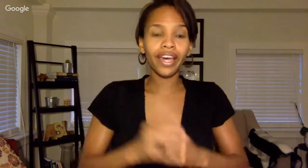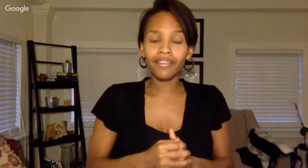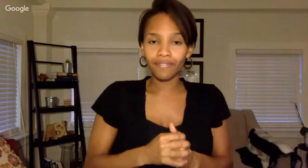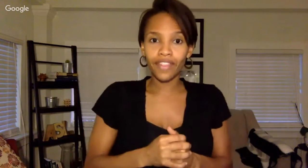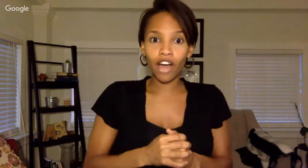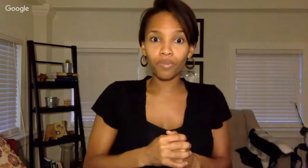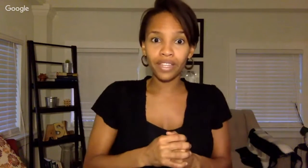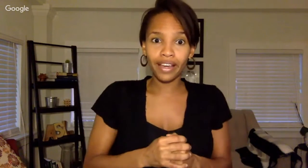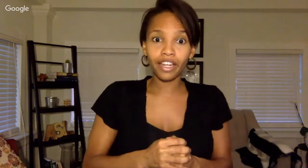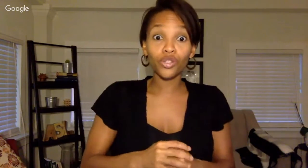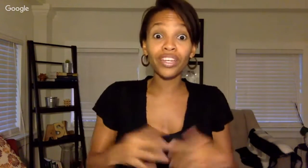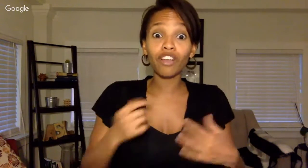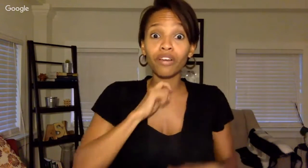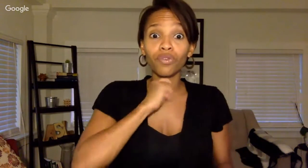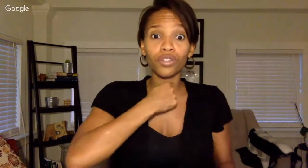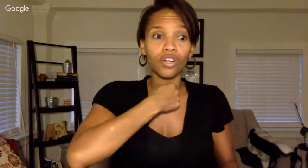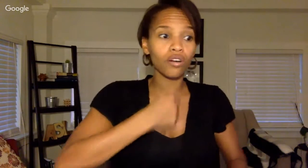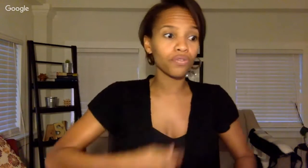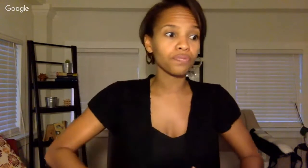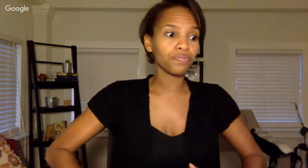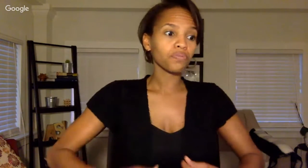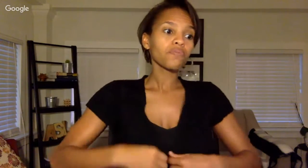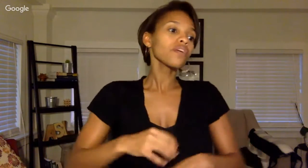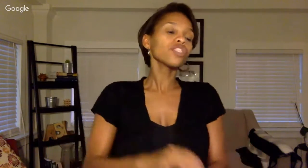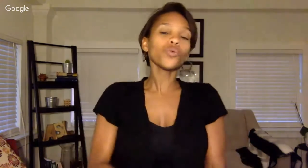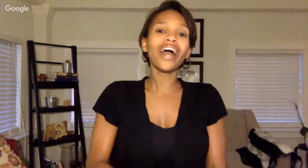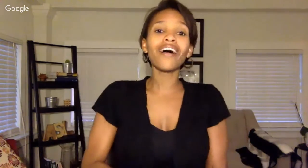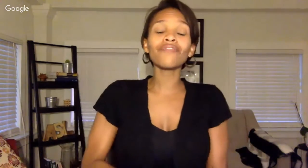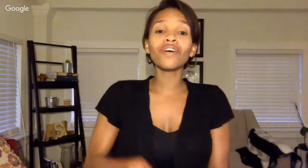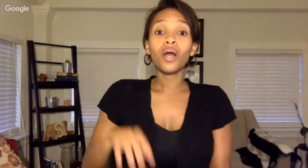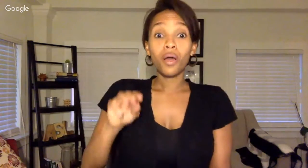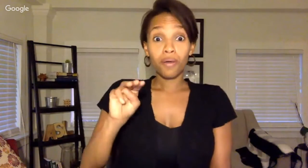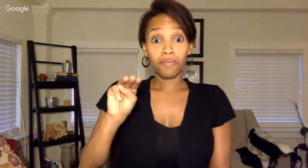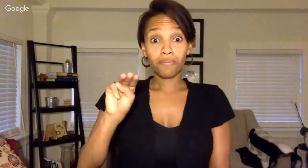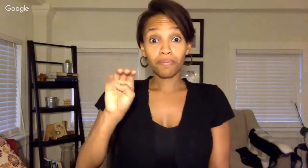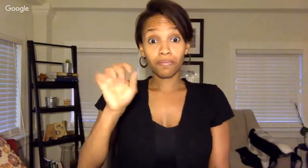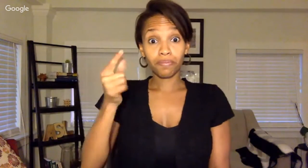Okay? And that would be the end. I'll do it again with my voice off. So we have